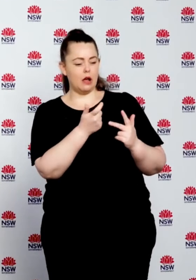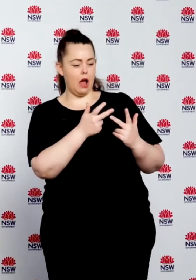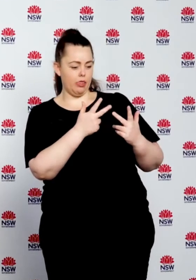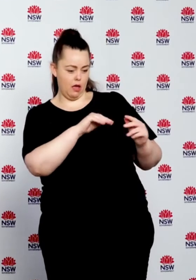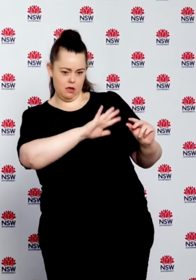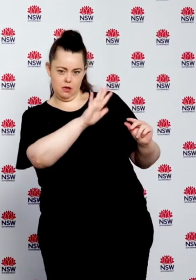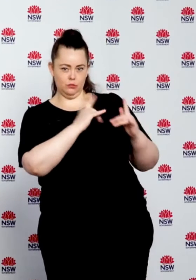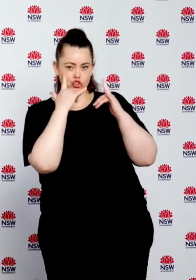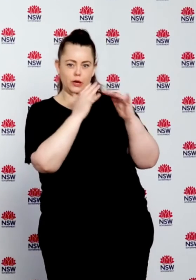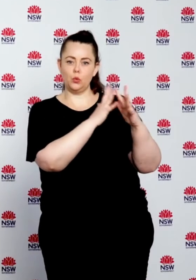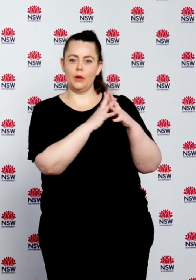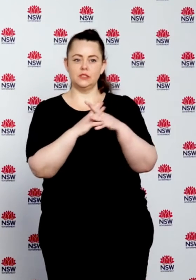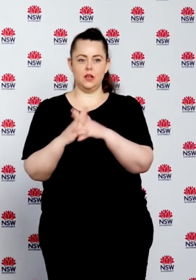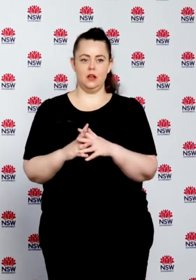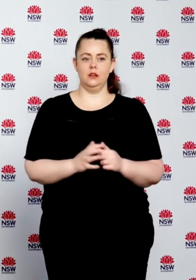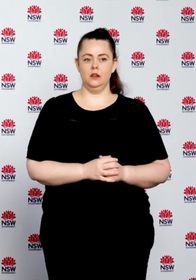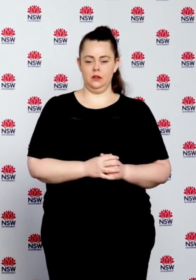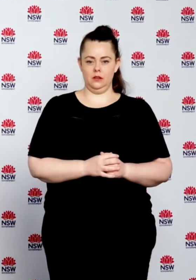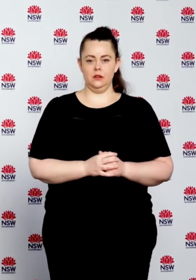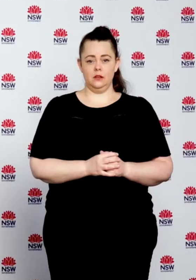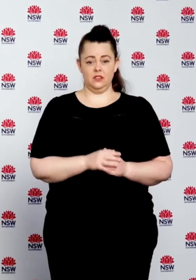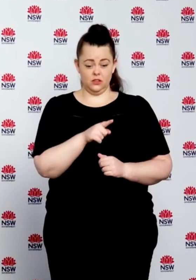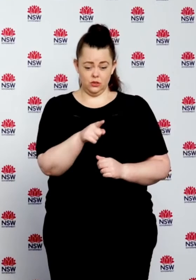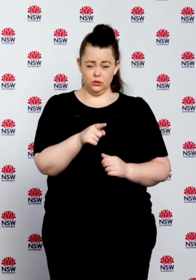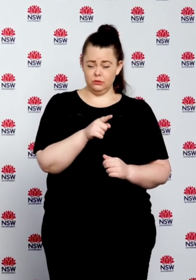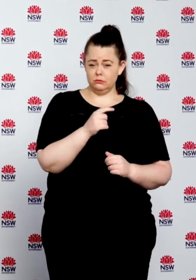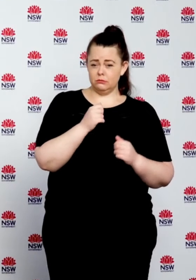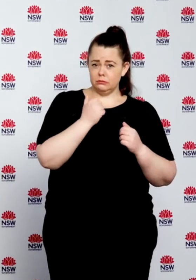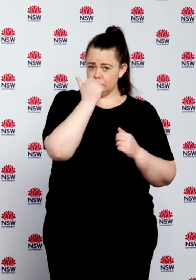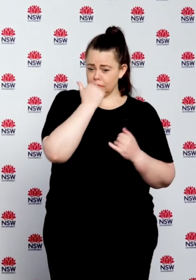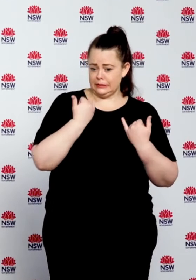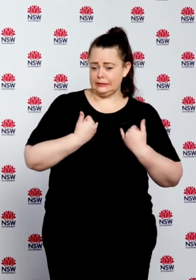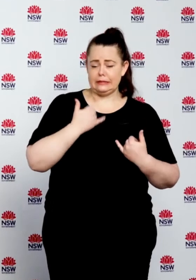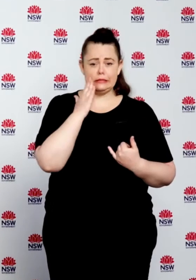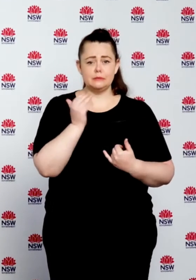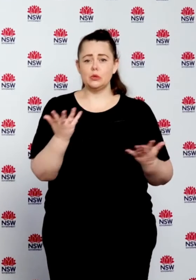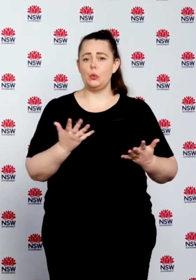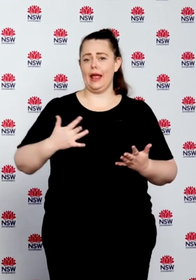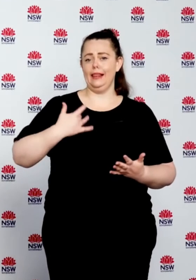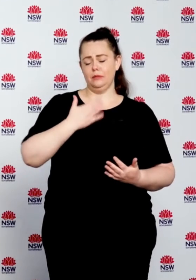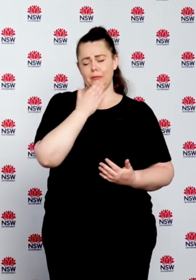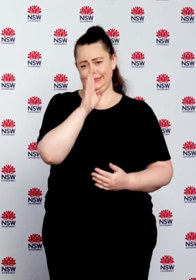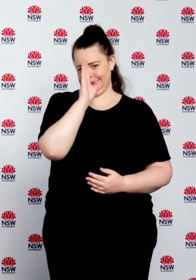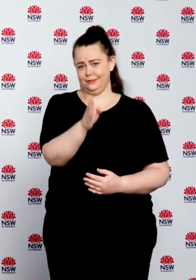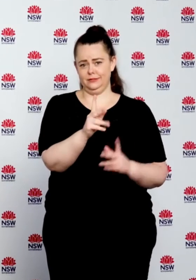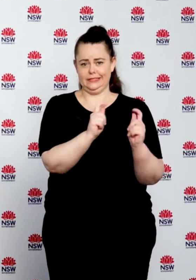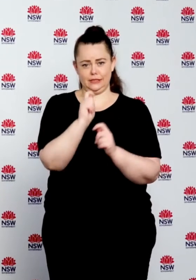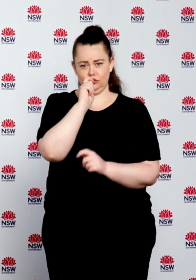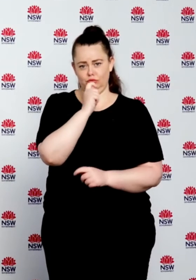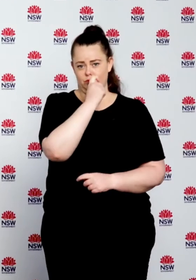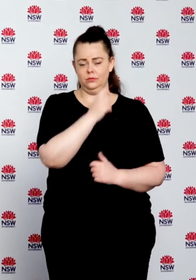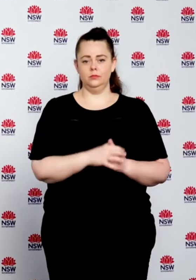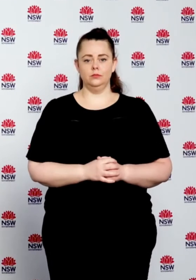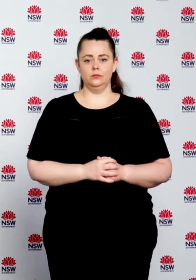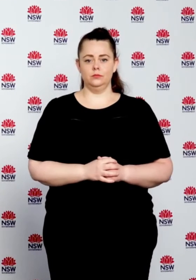symptoms, please come forward for testing. There are many clinics available in all communities, so please come forward sooner rather than later on the day you